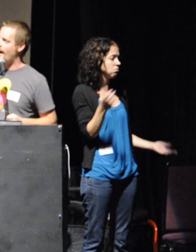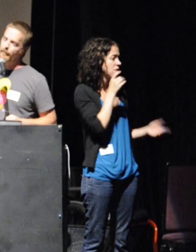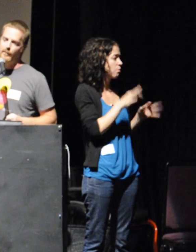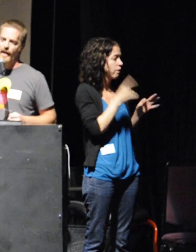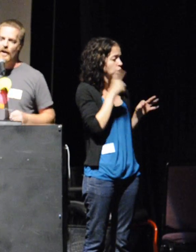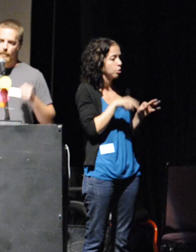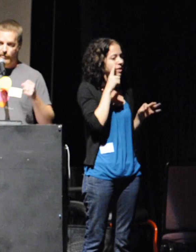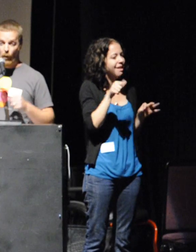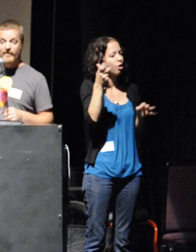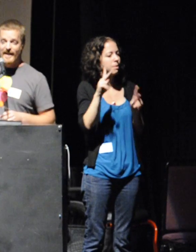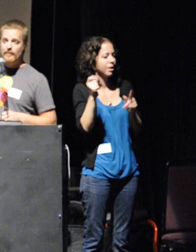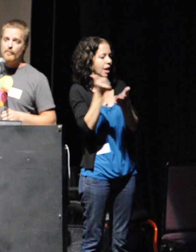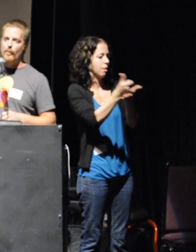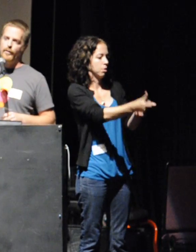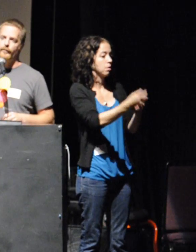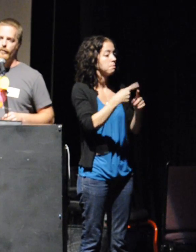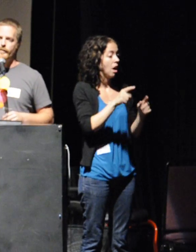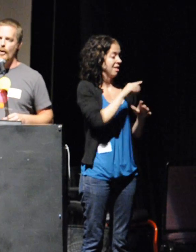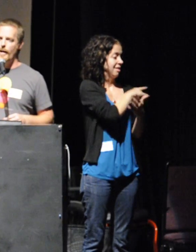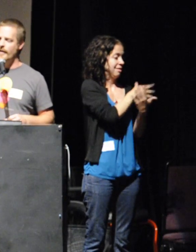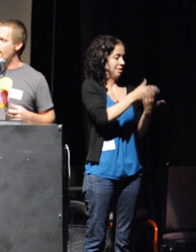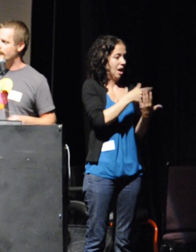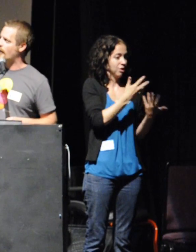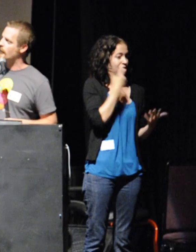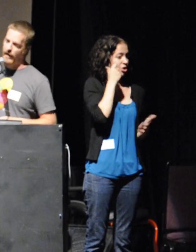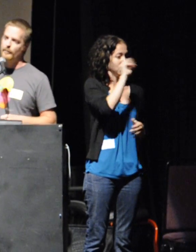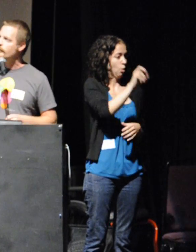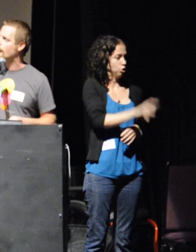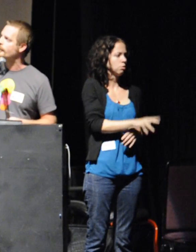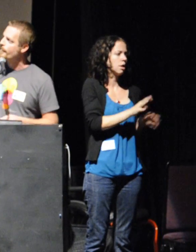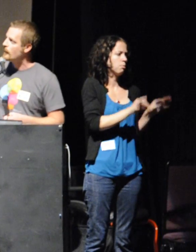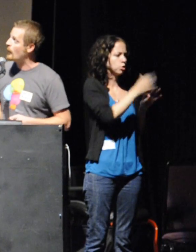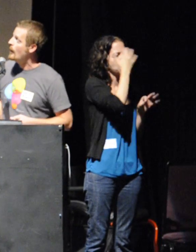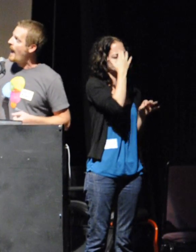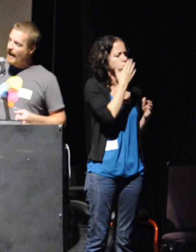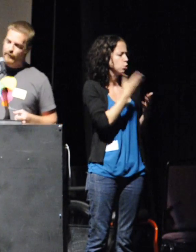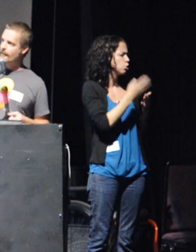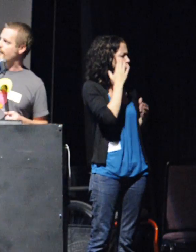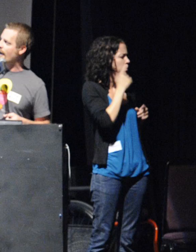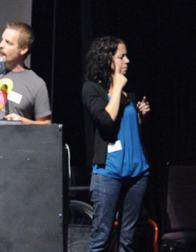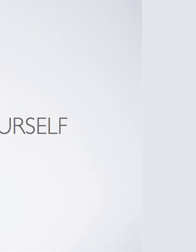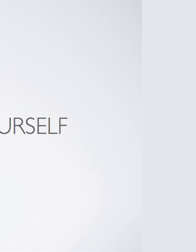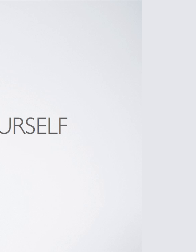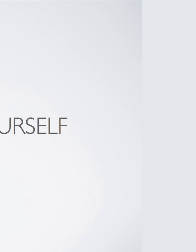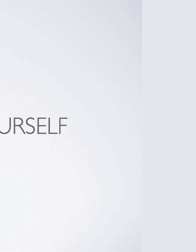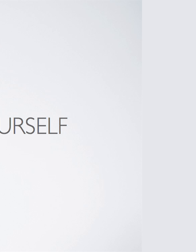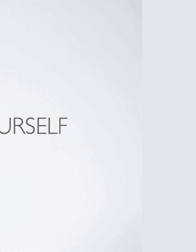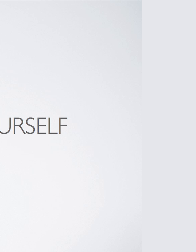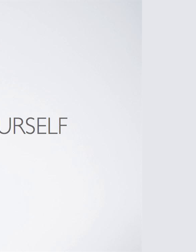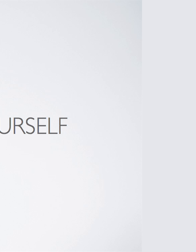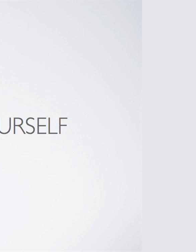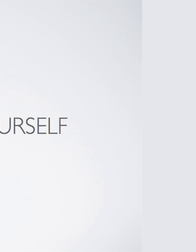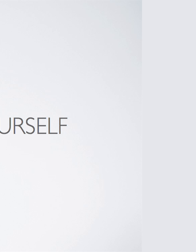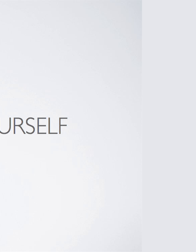out there that can help you with that. But the ones that I gave you before, those are good to know about and the basic underlying principles. So after everything else, the cool